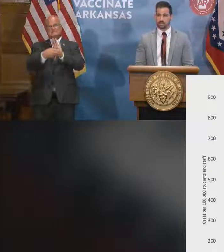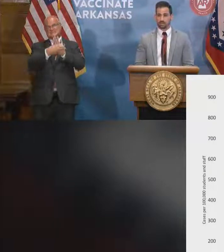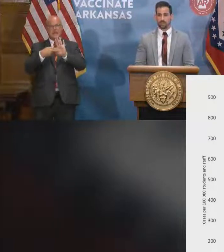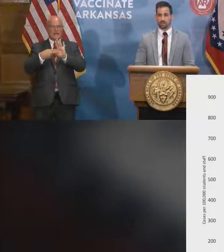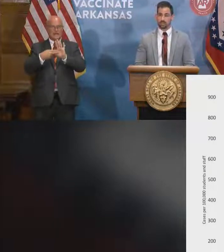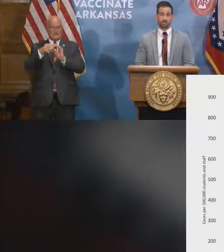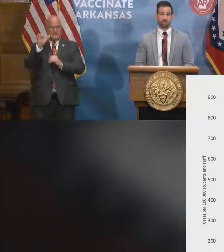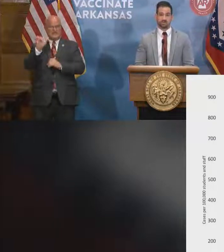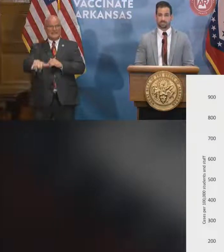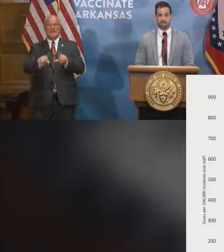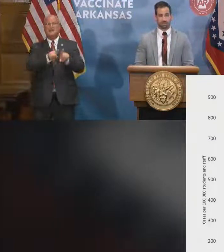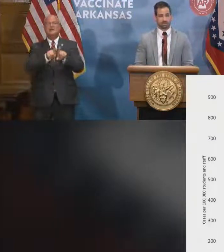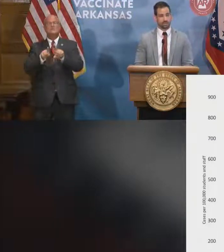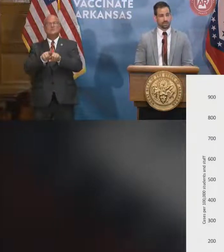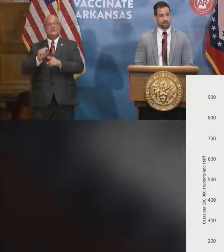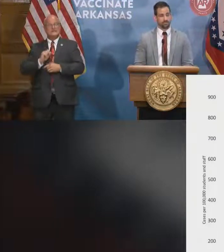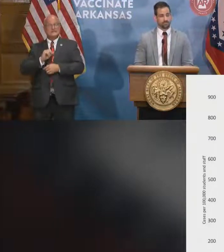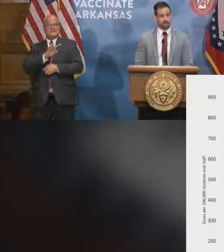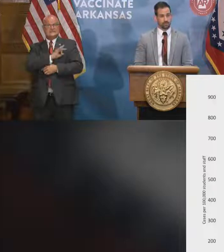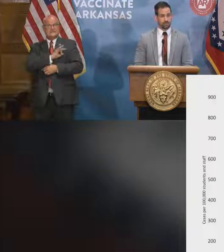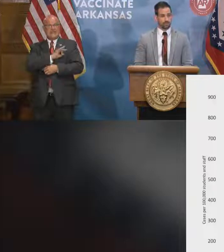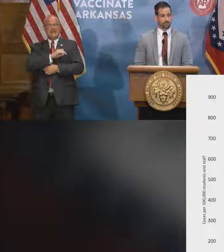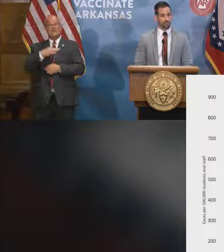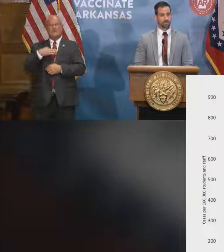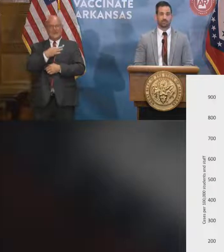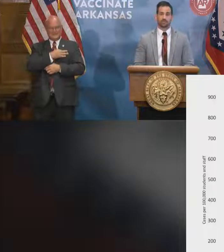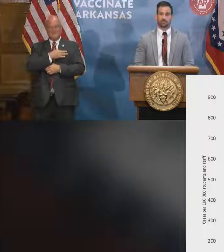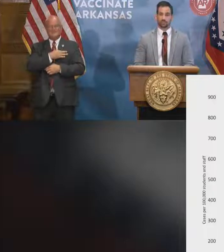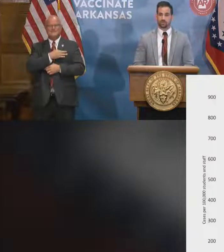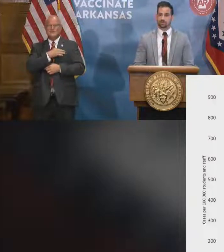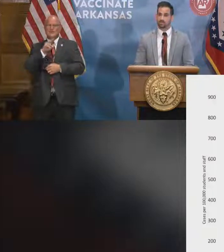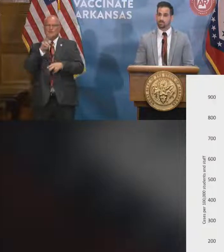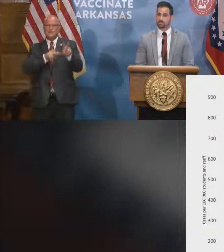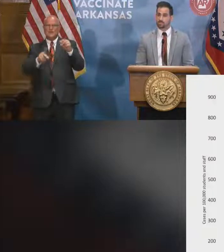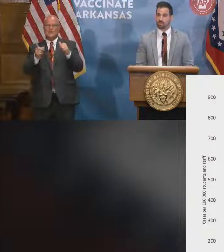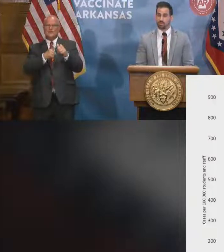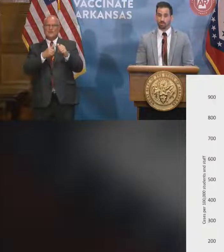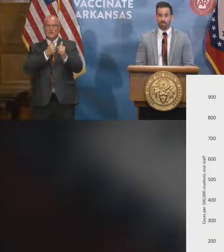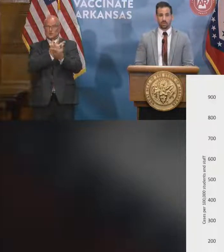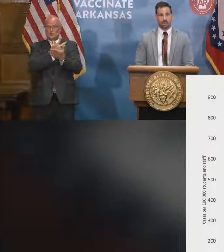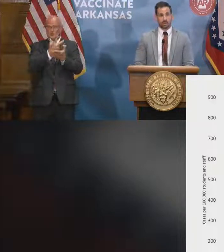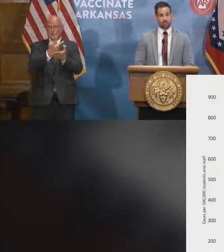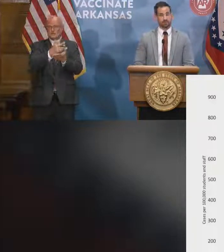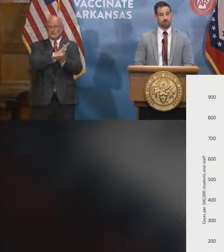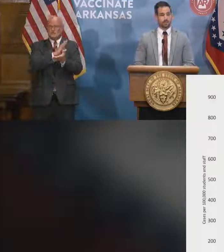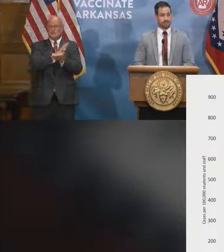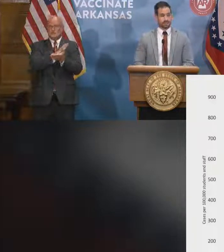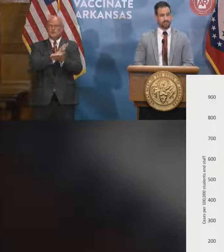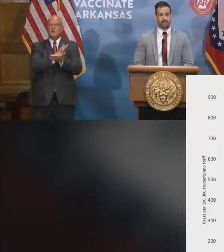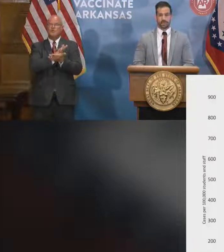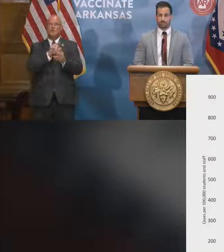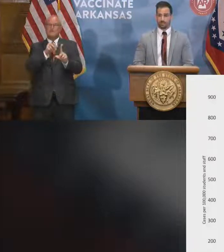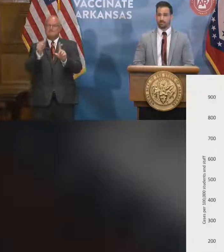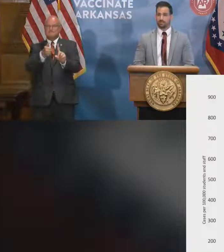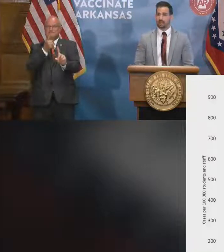that setting, as well as the staff and faculty. So looking at the first 3 weeks of school, we're looking at the impact that